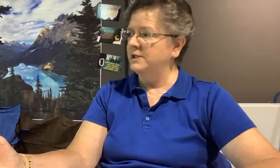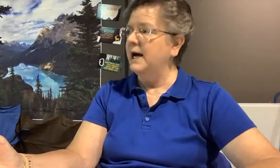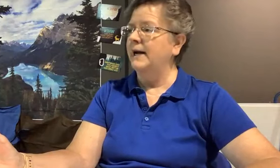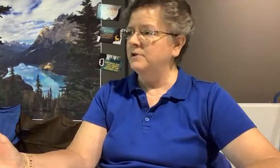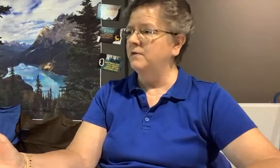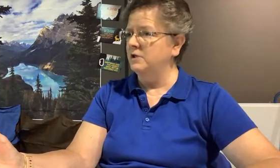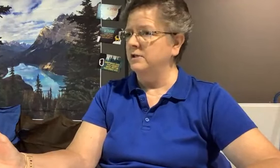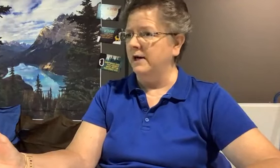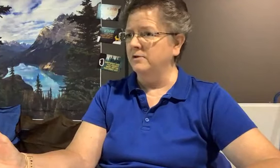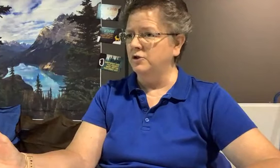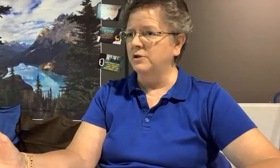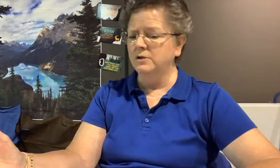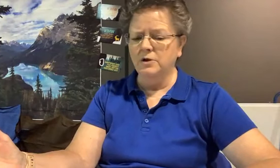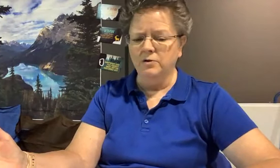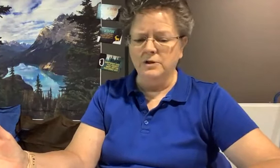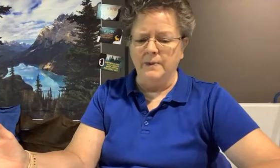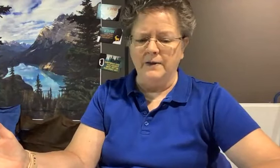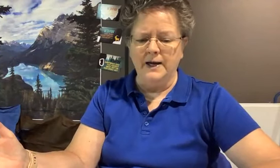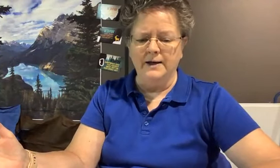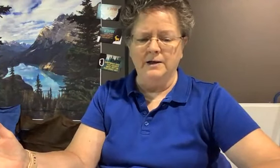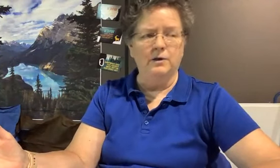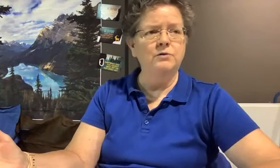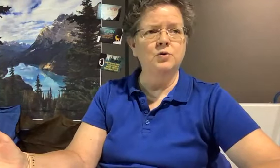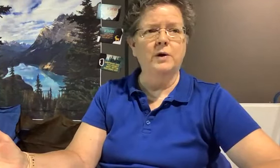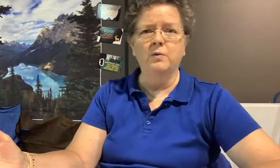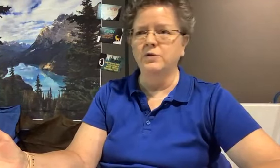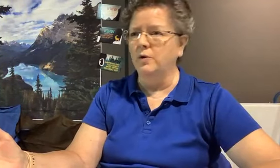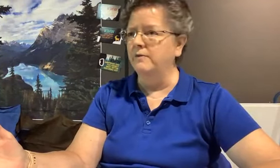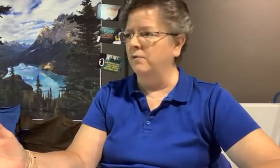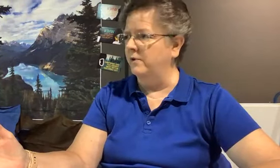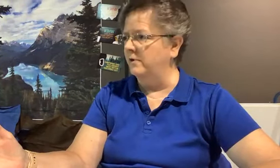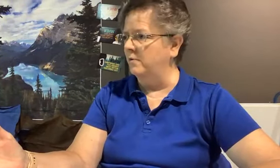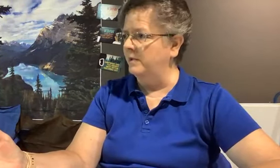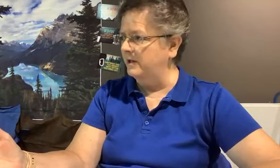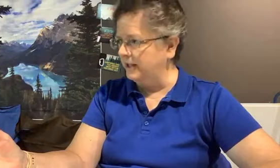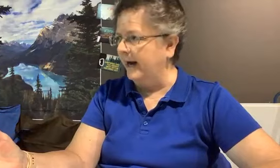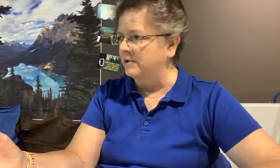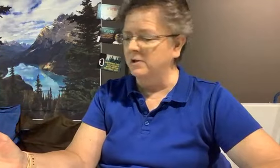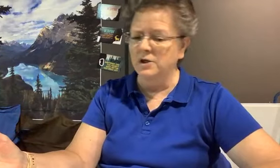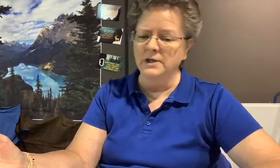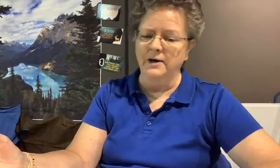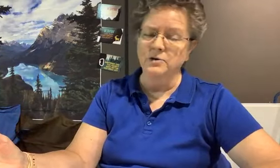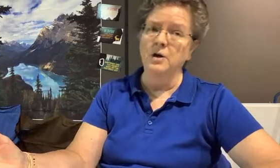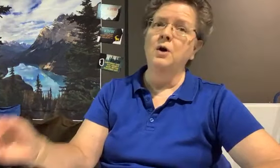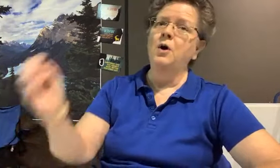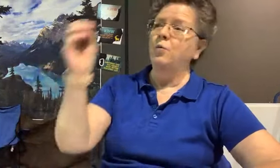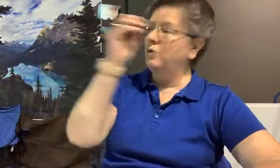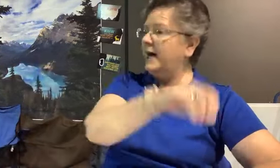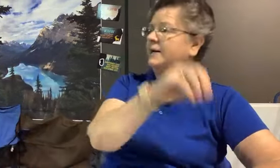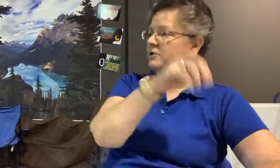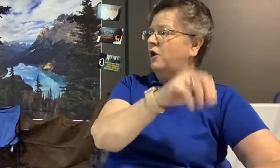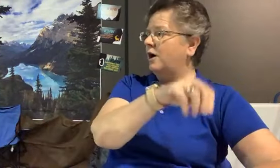the times of the Gentiles. Jesus told us about that in Luke 21:24, that there would be the times of the Gentiles. Well, that